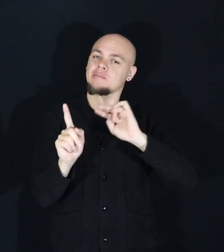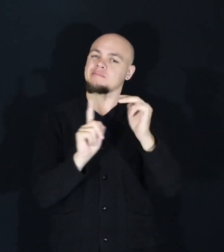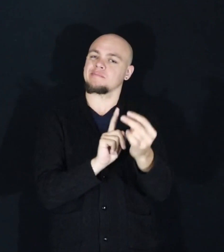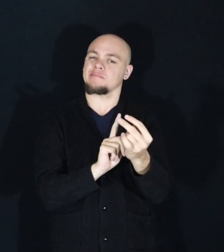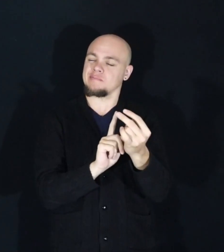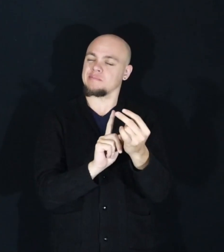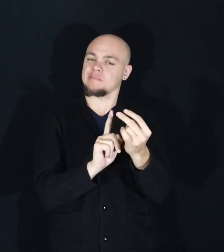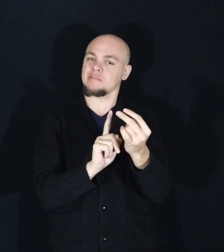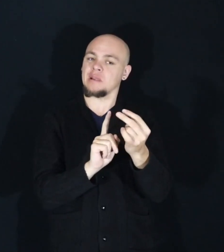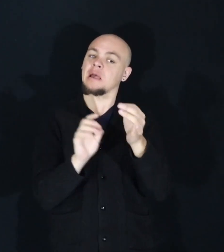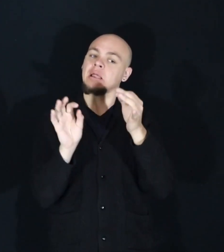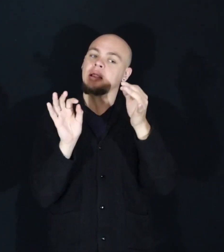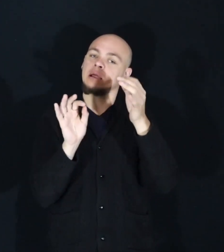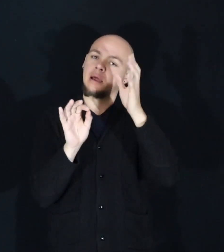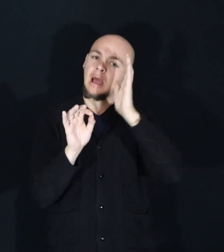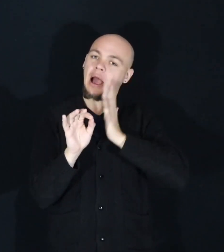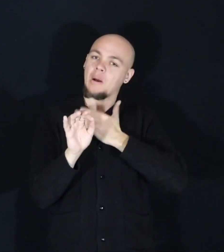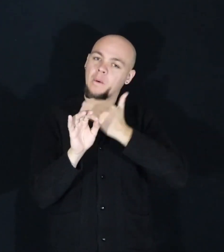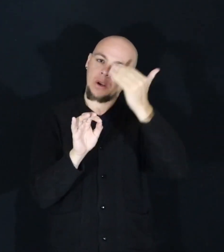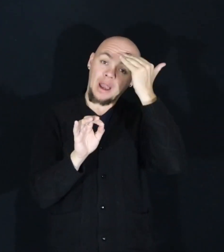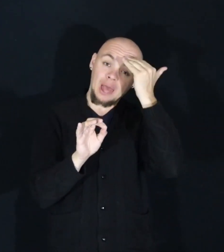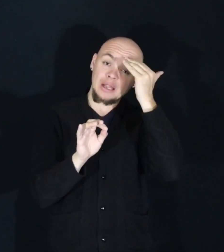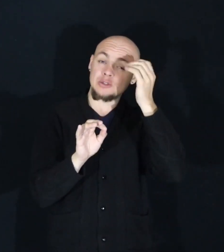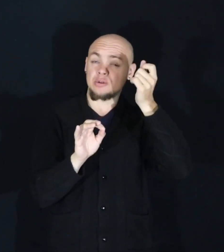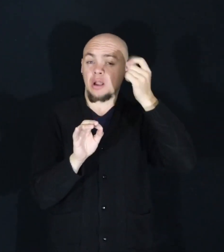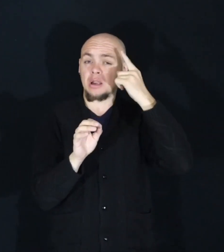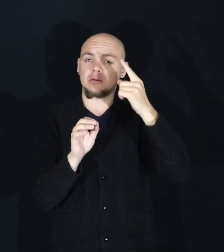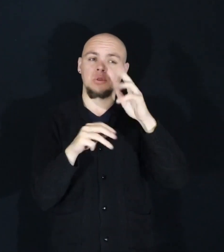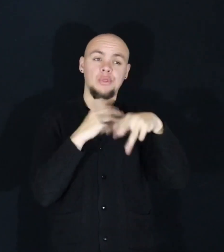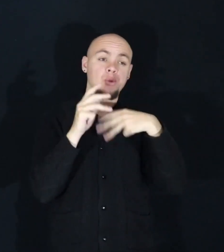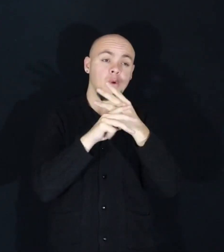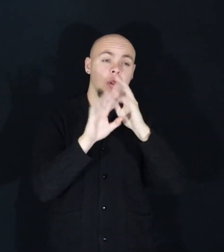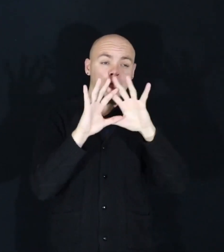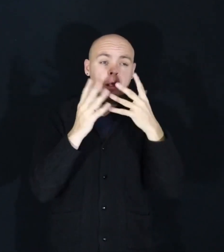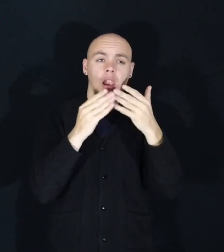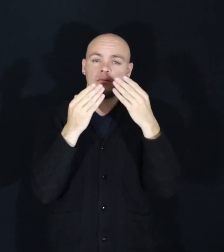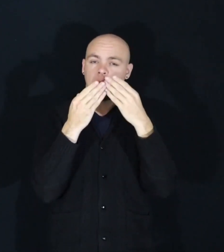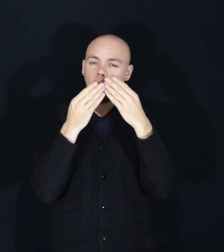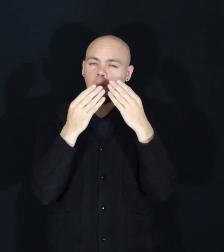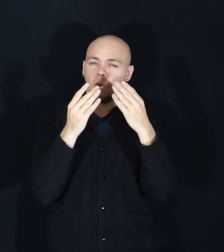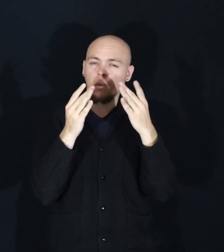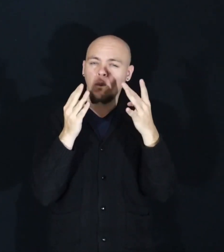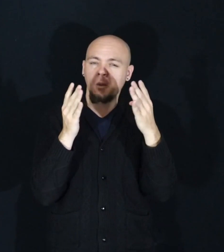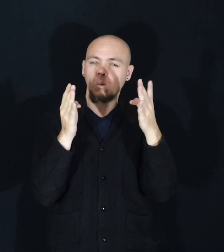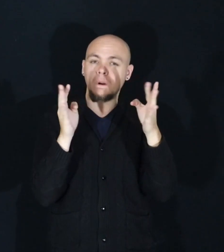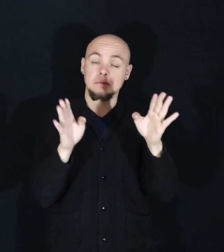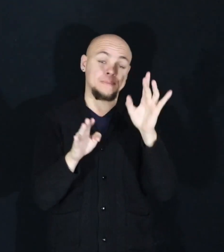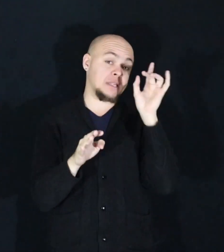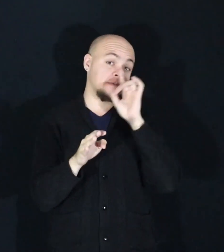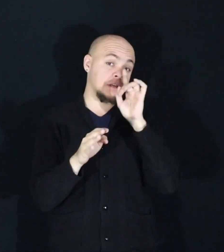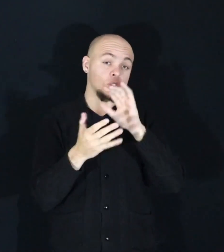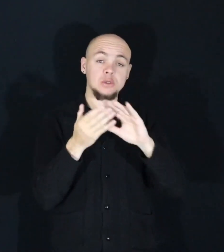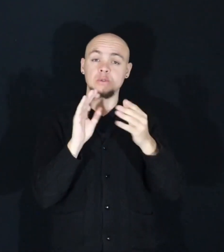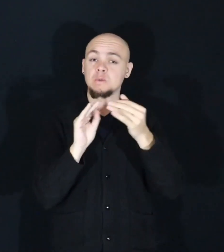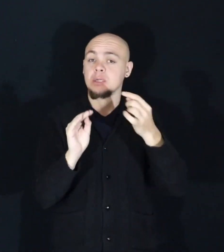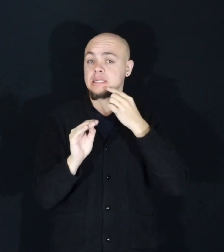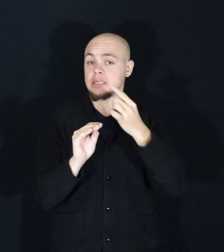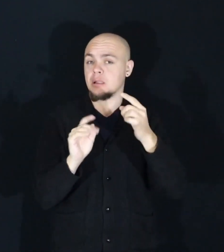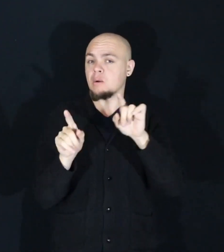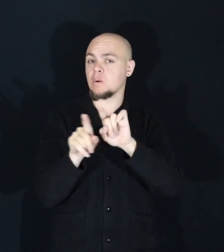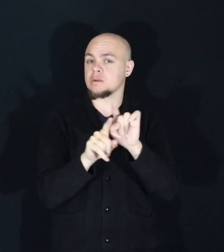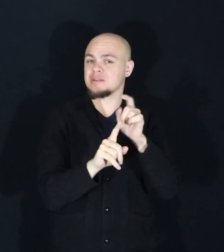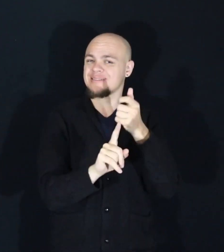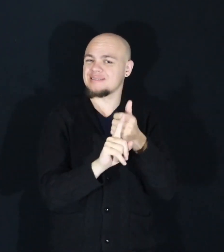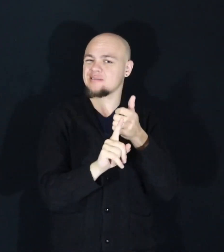which expands our knowledge and understanding of the greater world around us. Fiction and storytelling, though, can also be a way